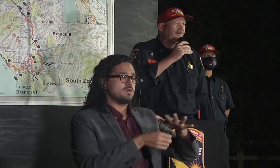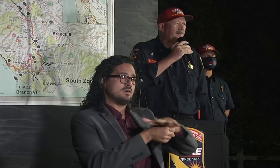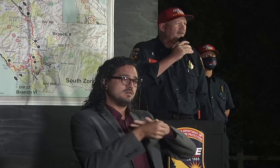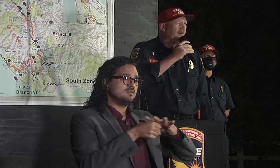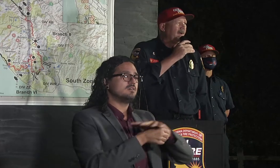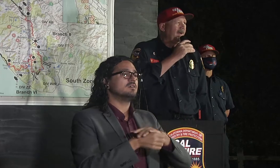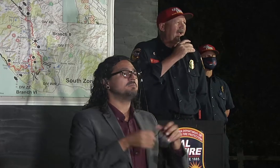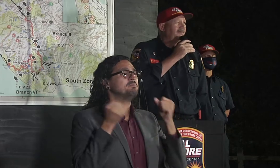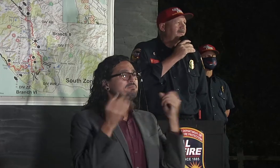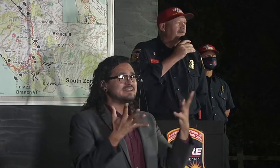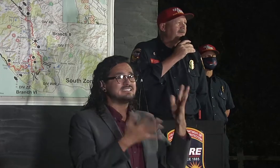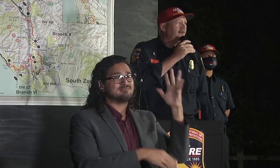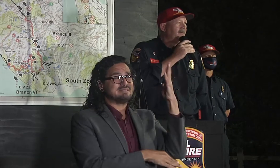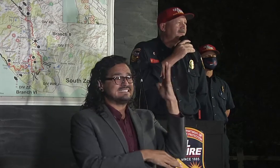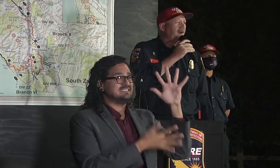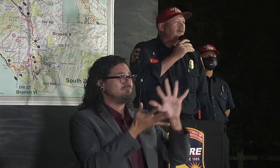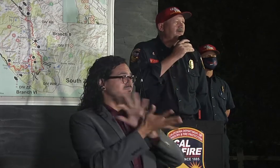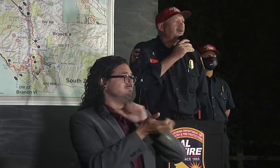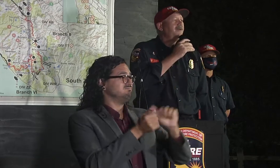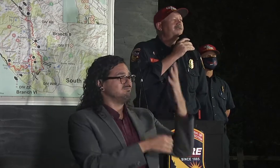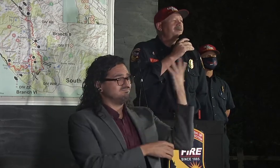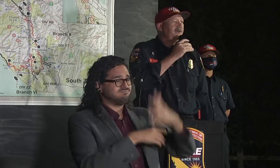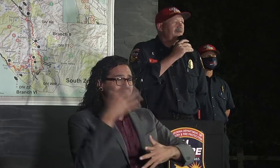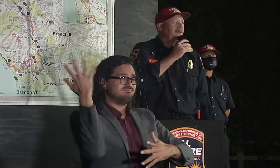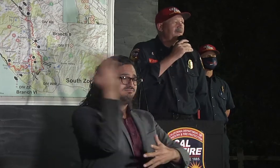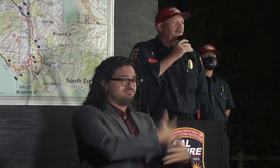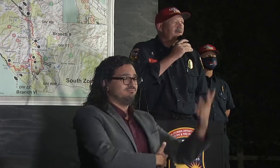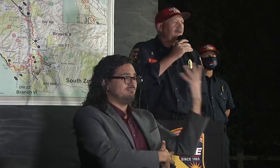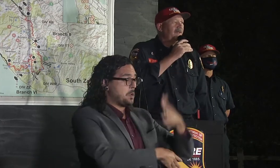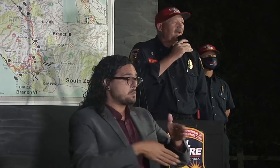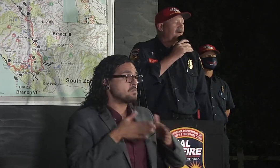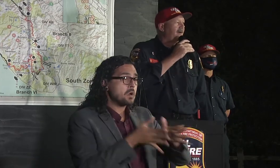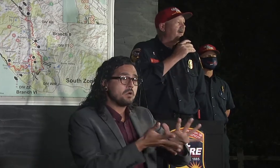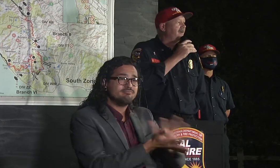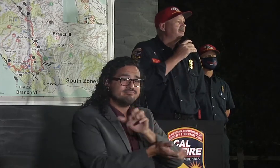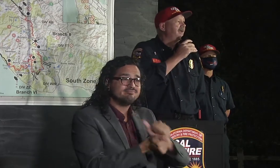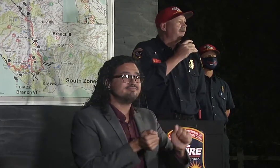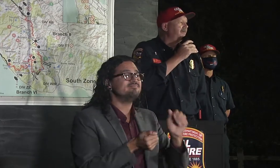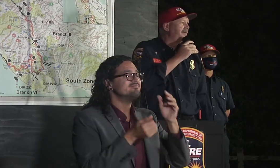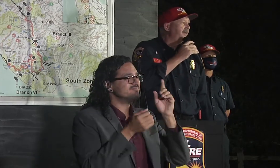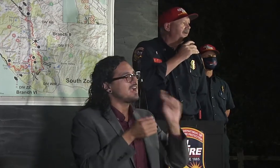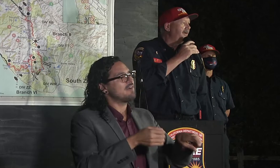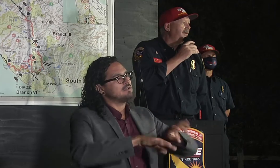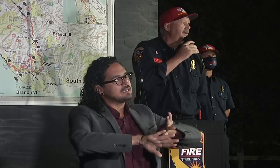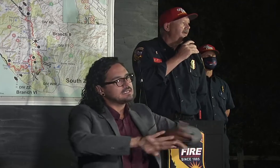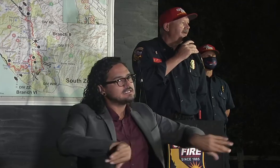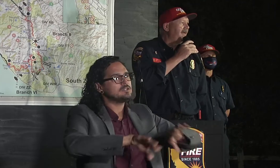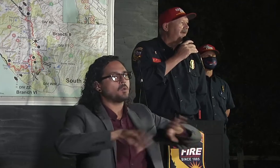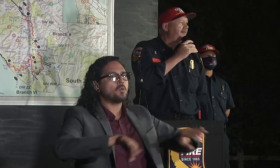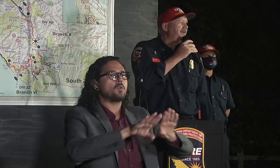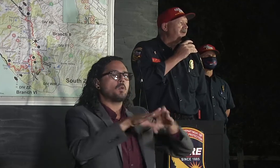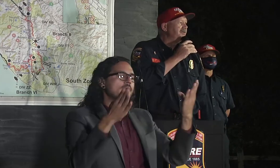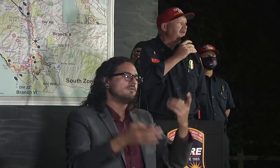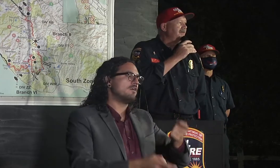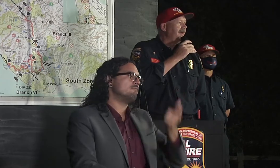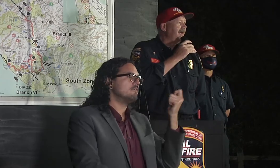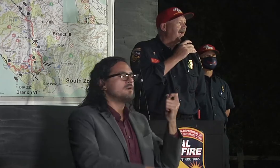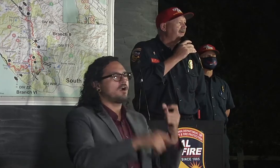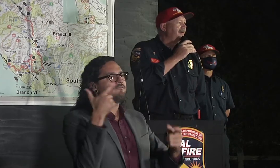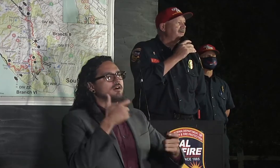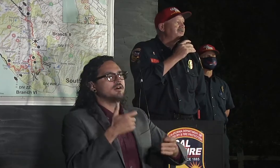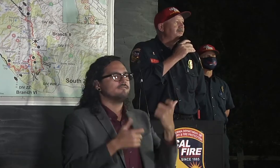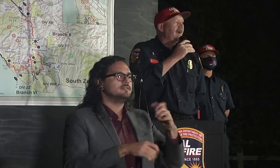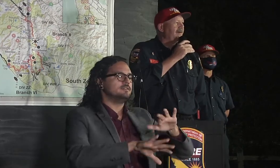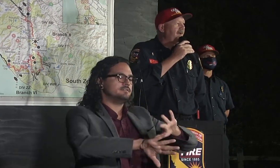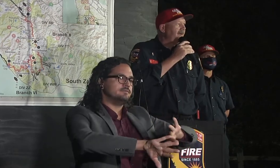So we're going to have to start removing trees that are unsafe, that potentially take